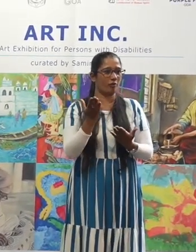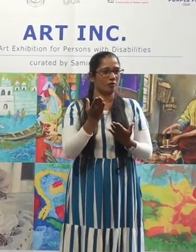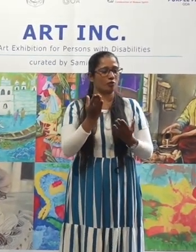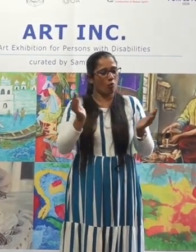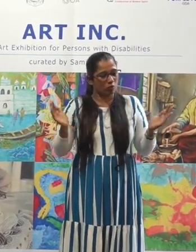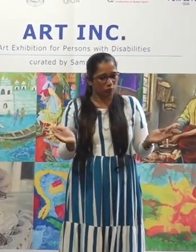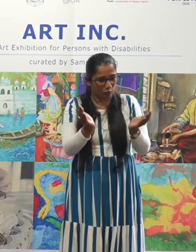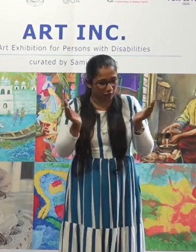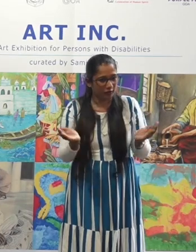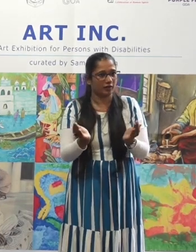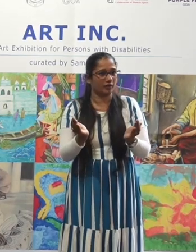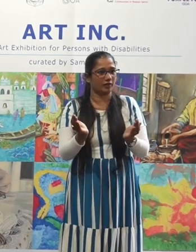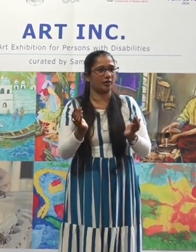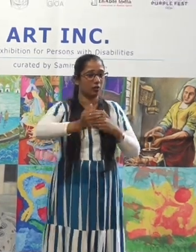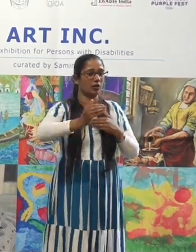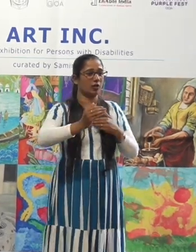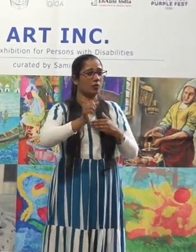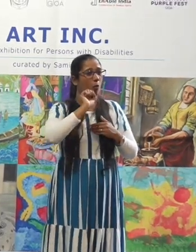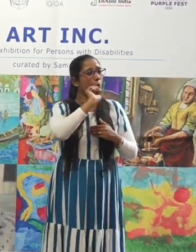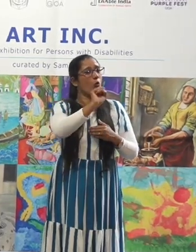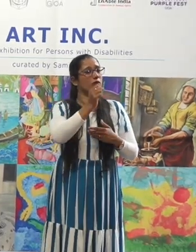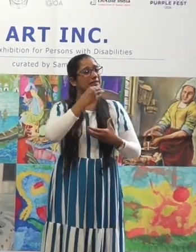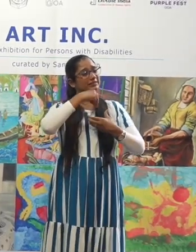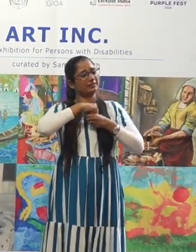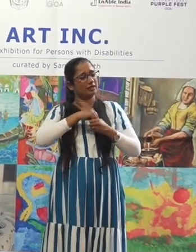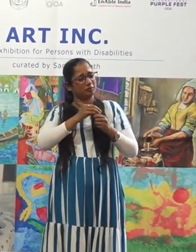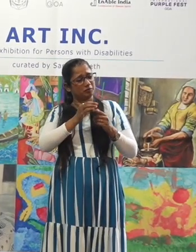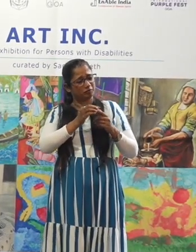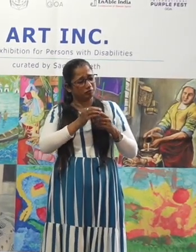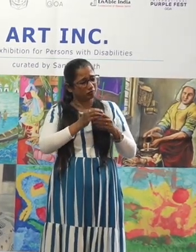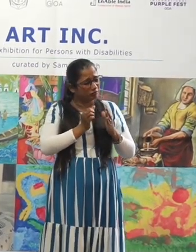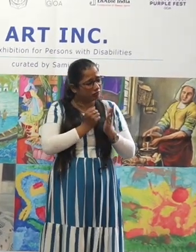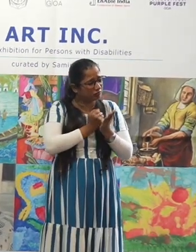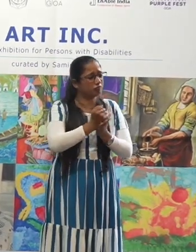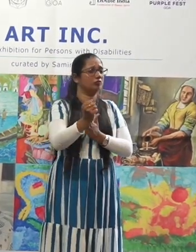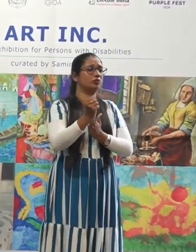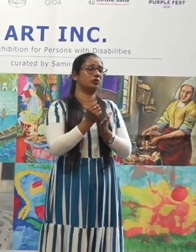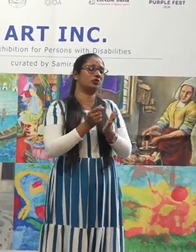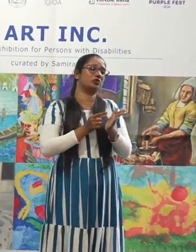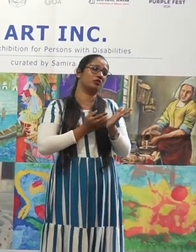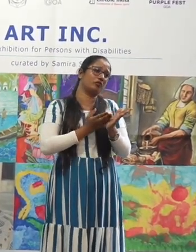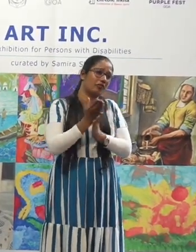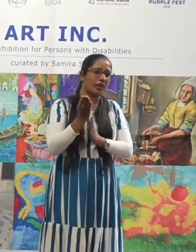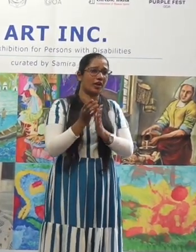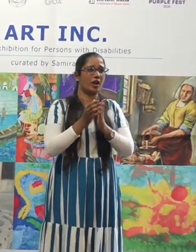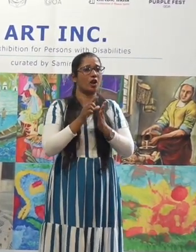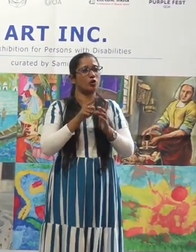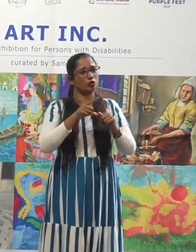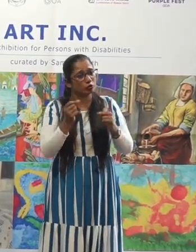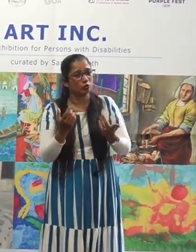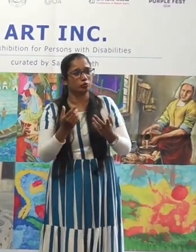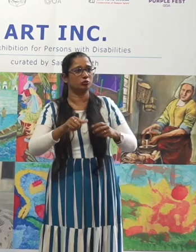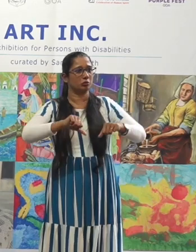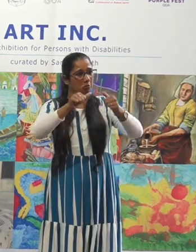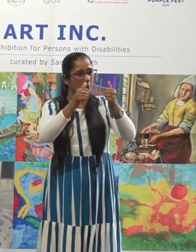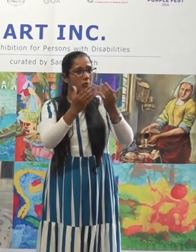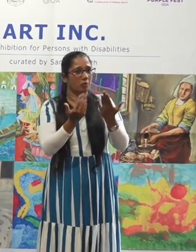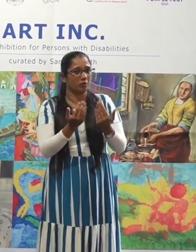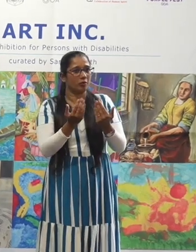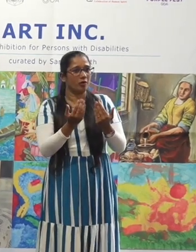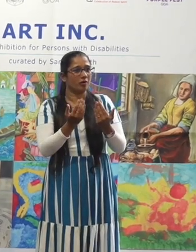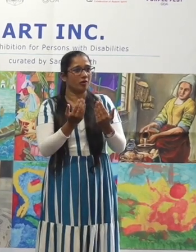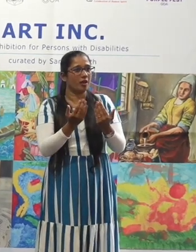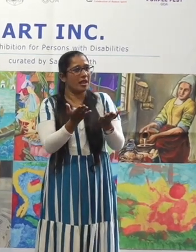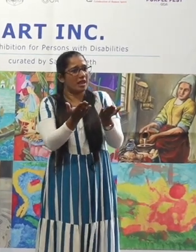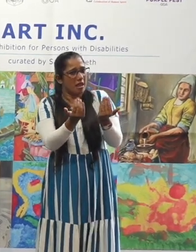them to do all the good work. Everybody realize the strength and the potential and the capacities and the ability,